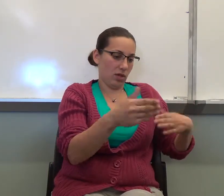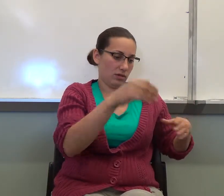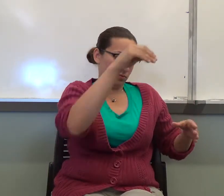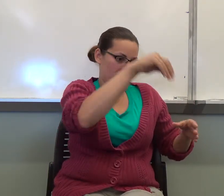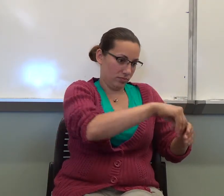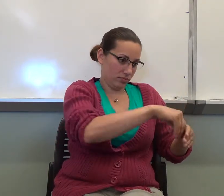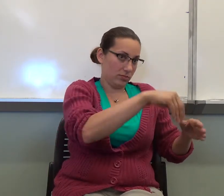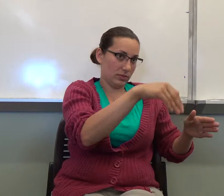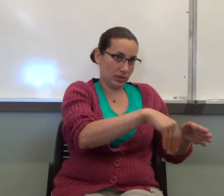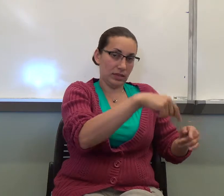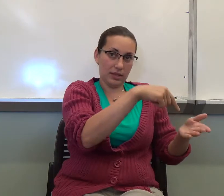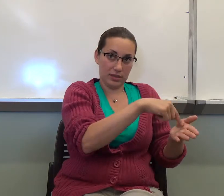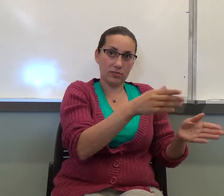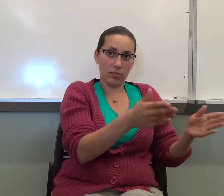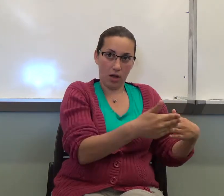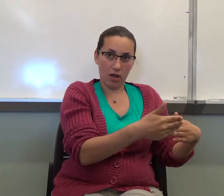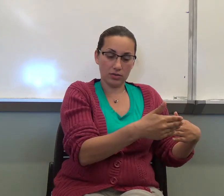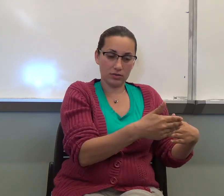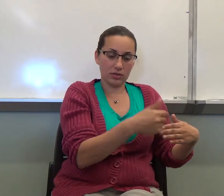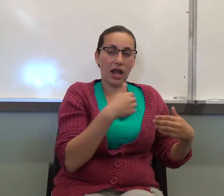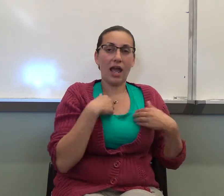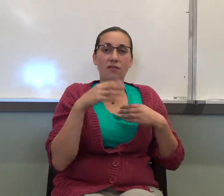which means if I look inside that box,